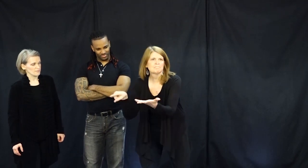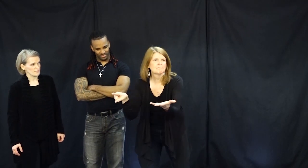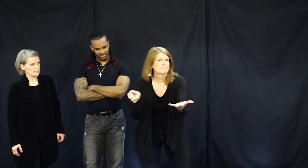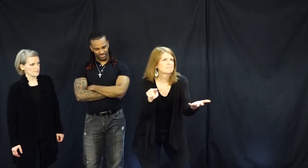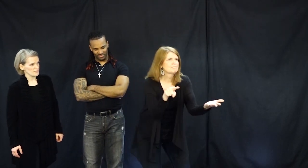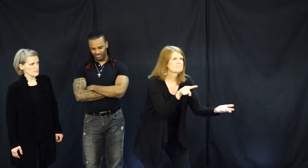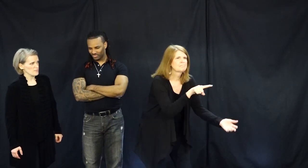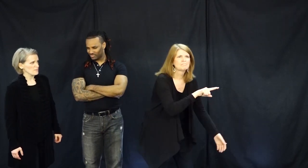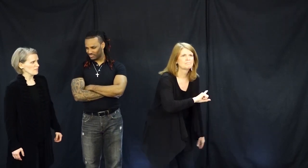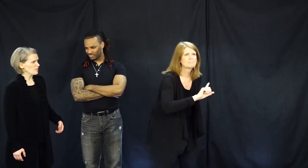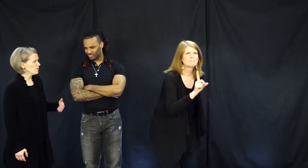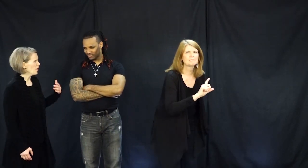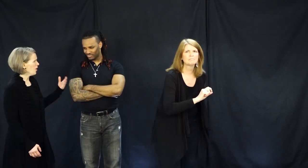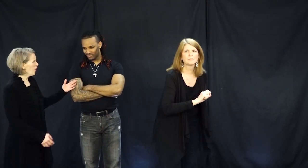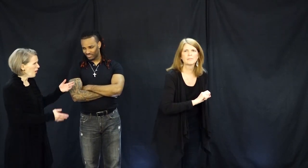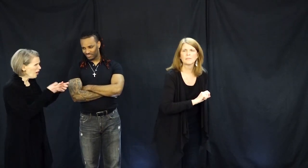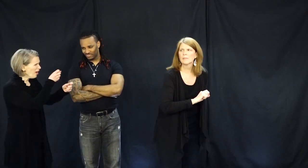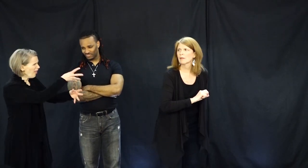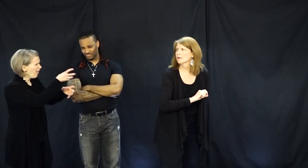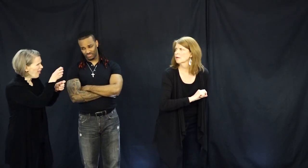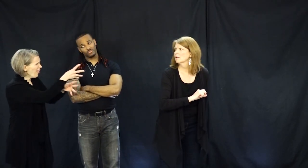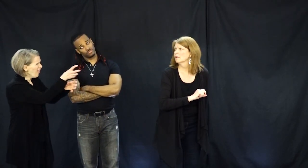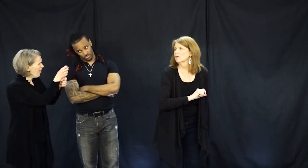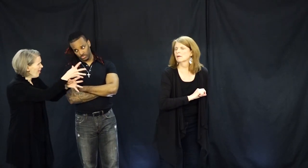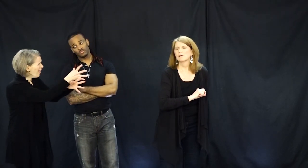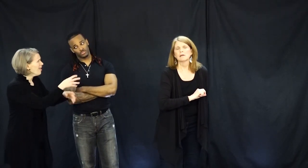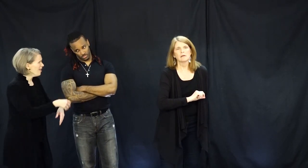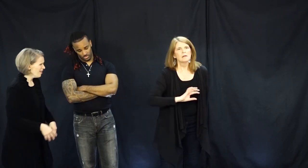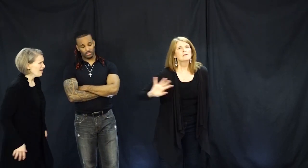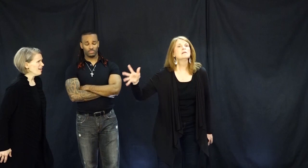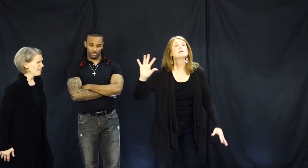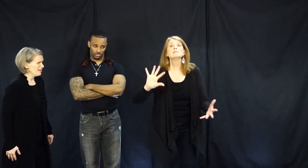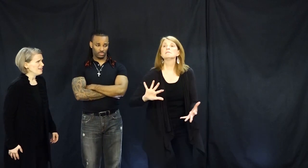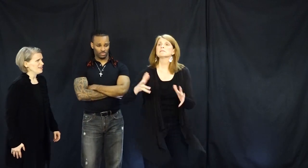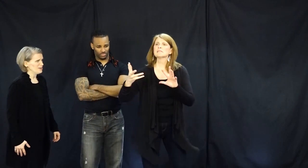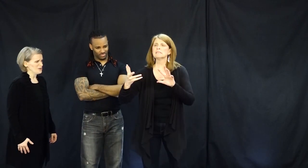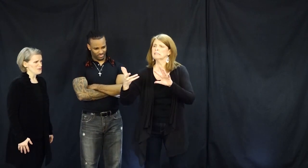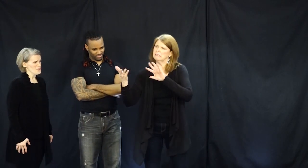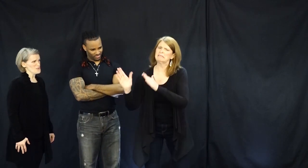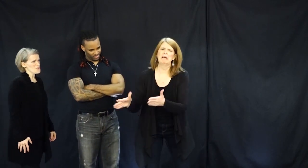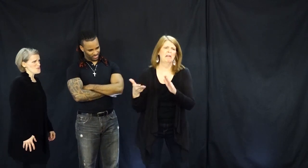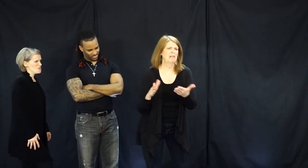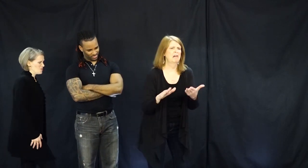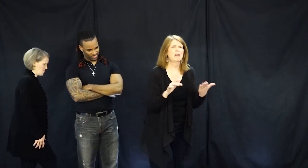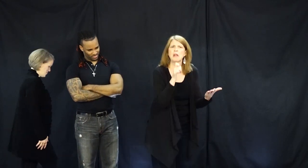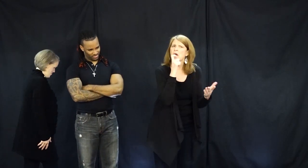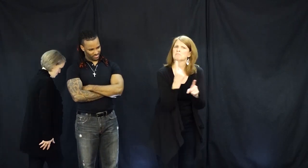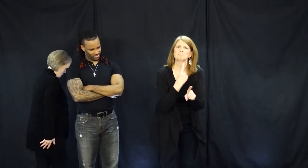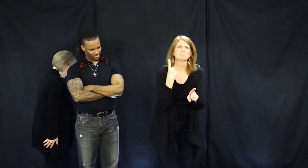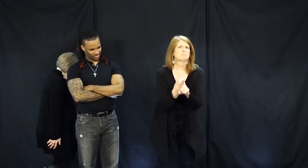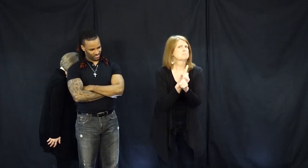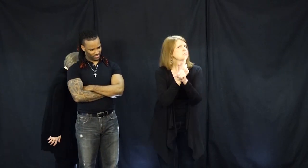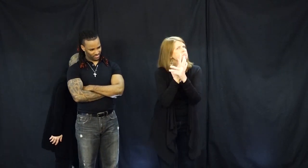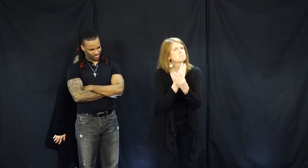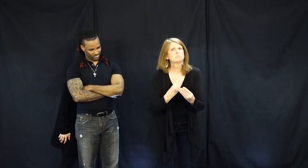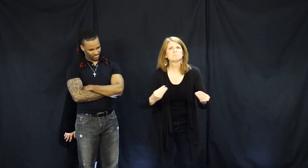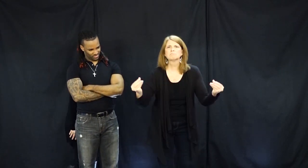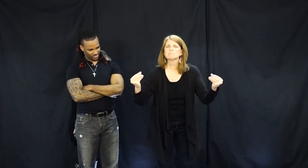at heart. Oh my God, tear this dude apart. Chaos and bloodshed are not a solution. Don't